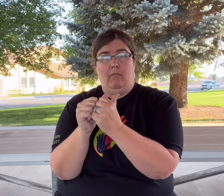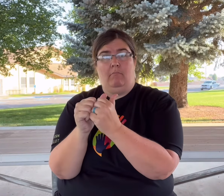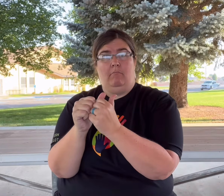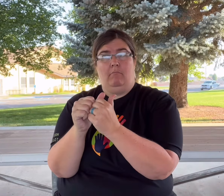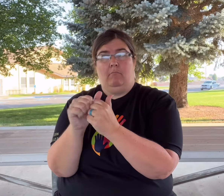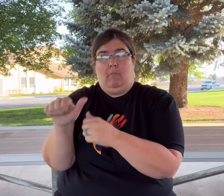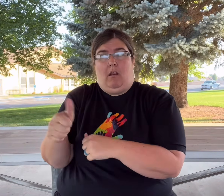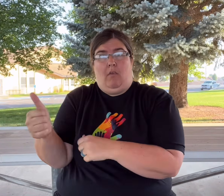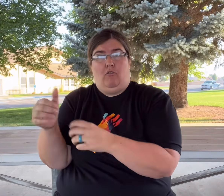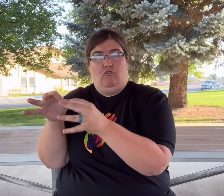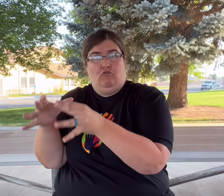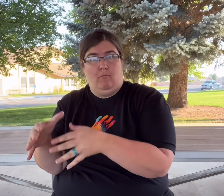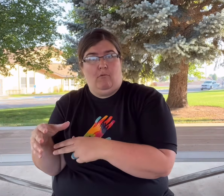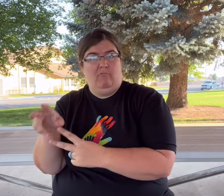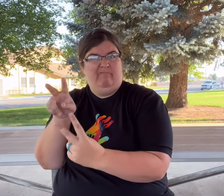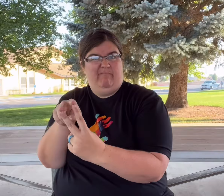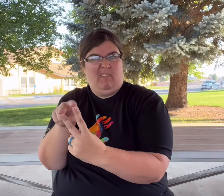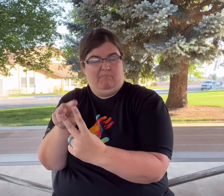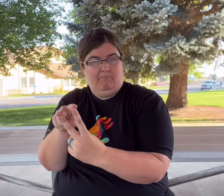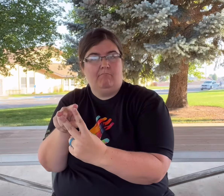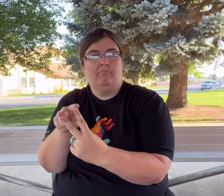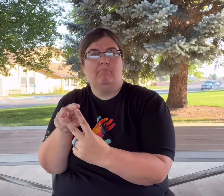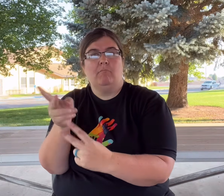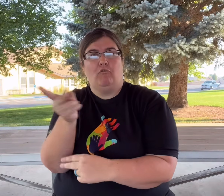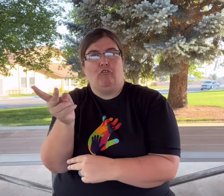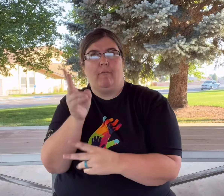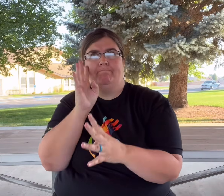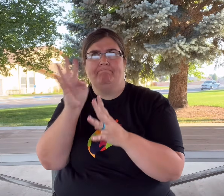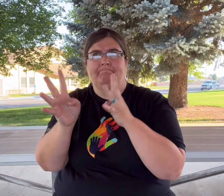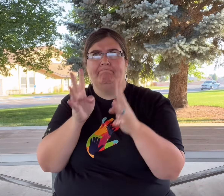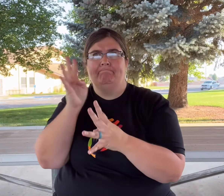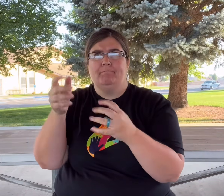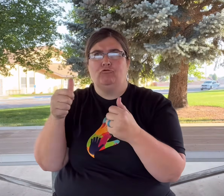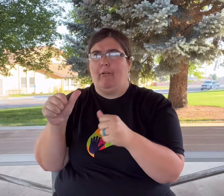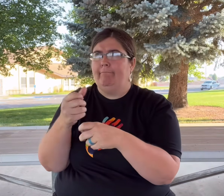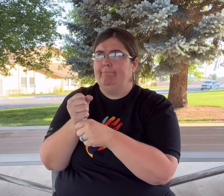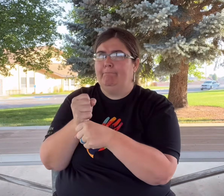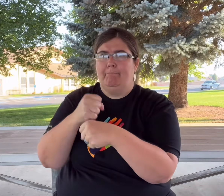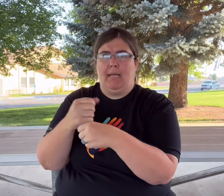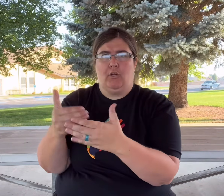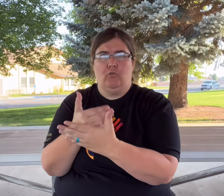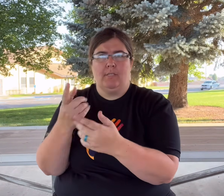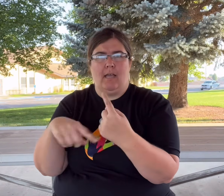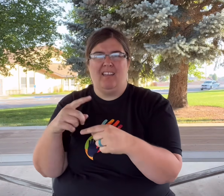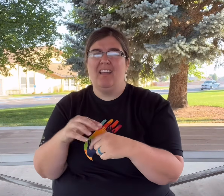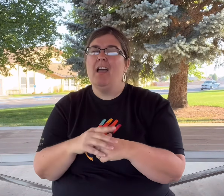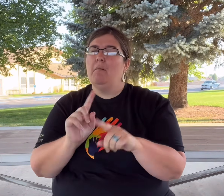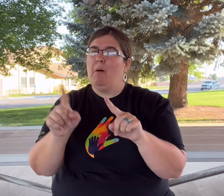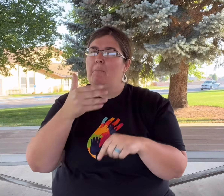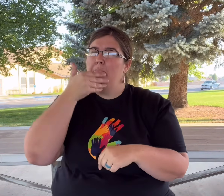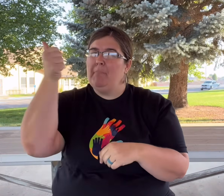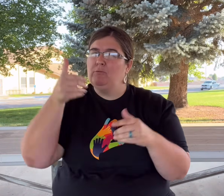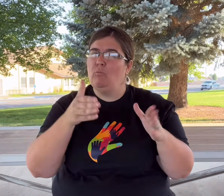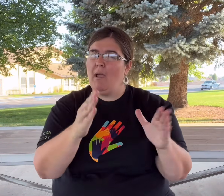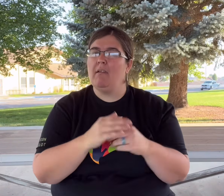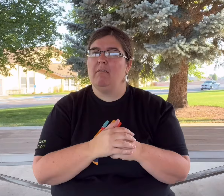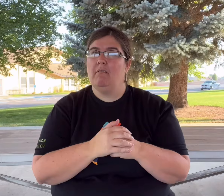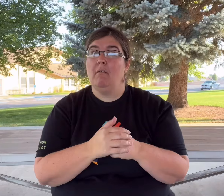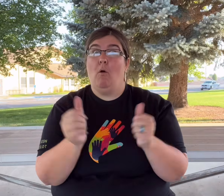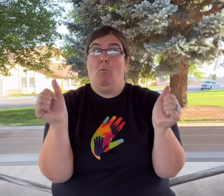would brainstorm the name sign with your team interpreter, and the two of you try to come up with a new name that makes sense for you both. But the best way